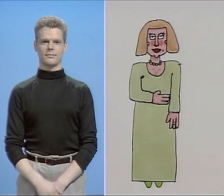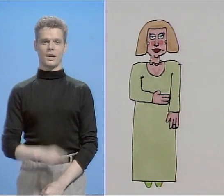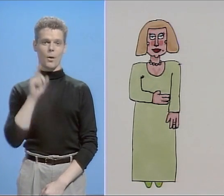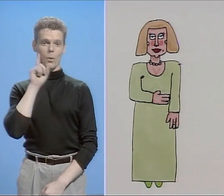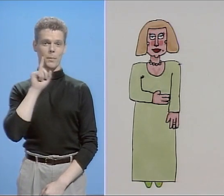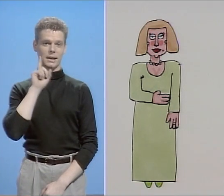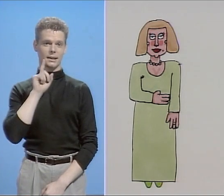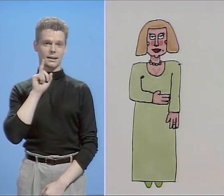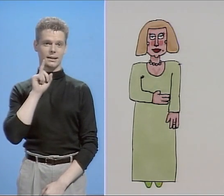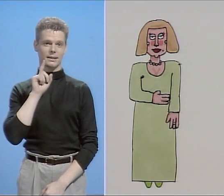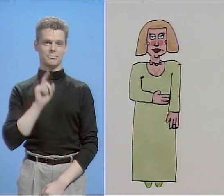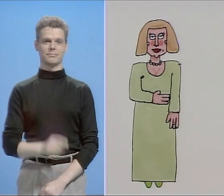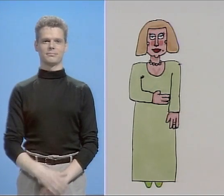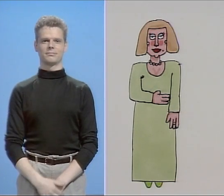Woman.